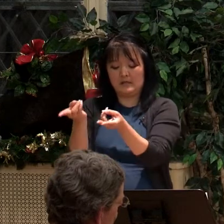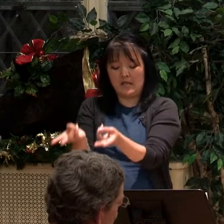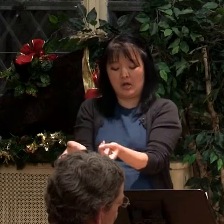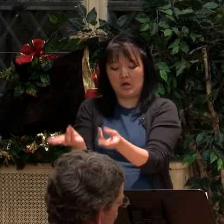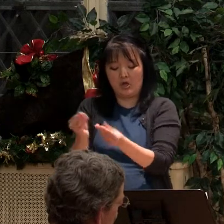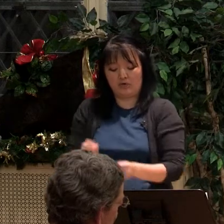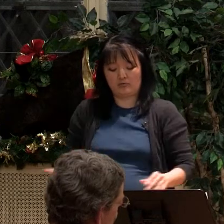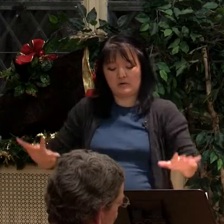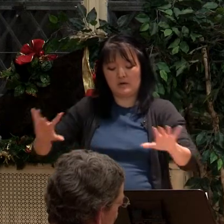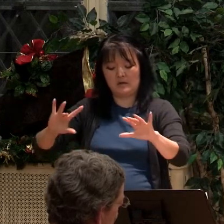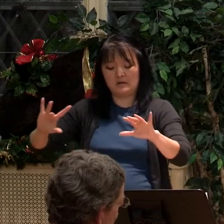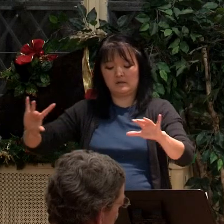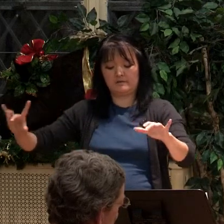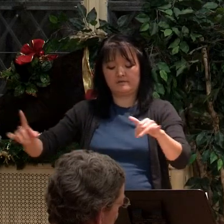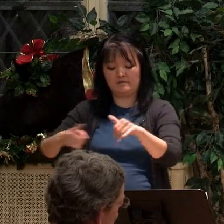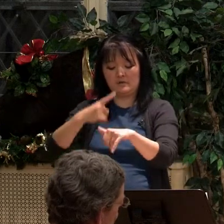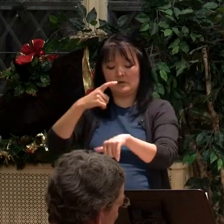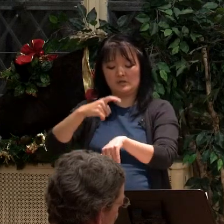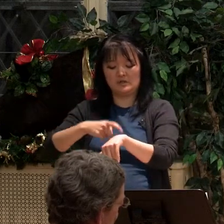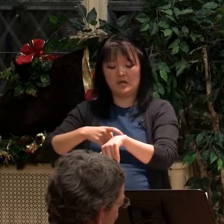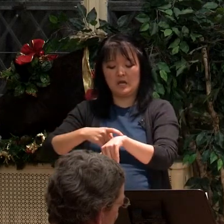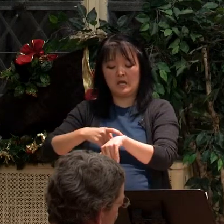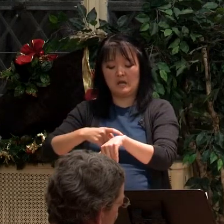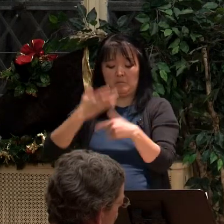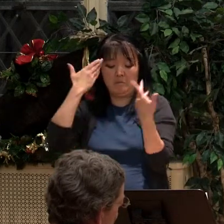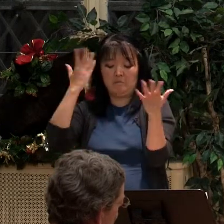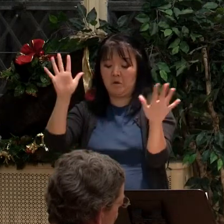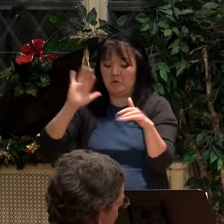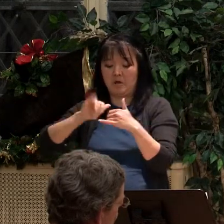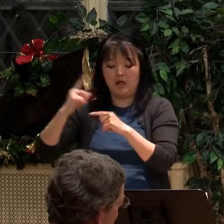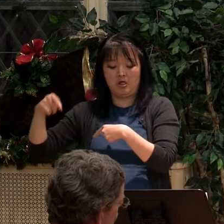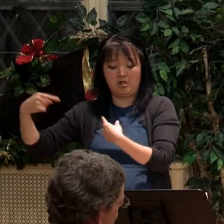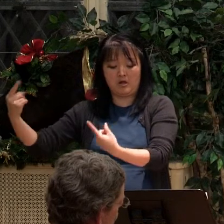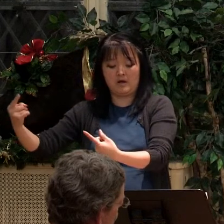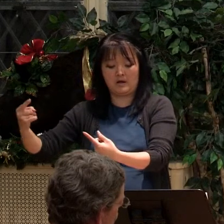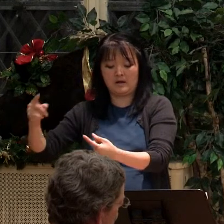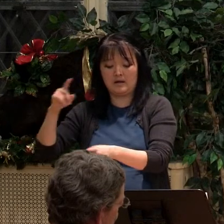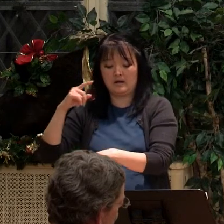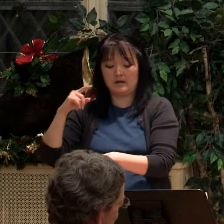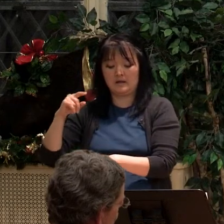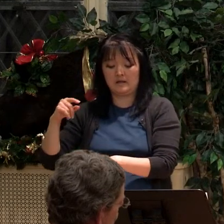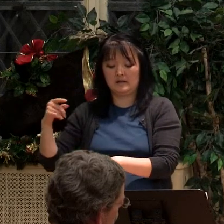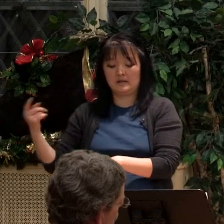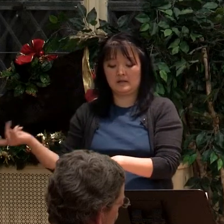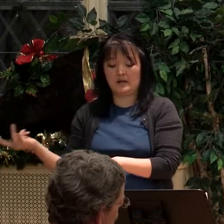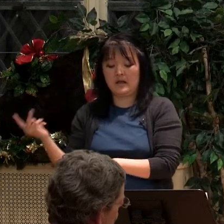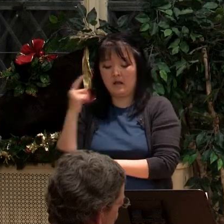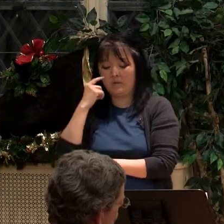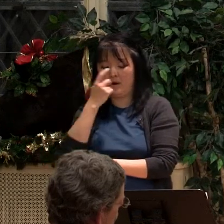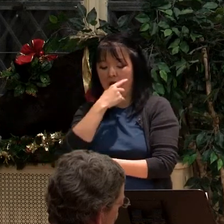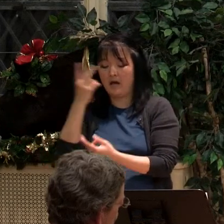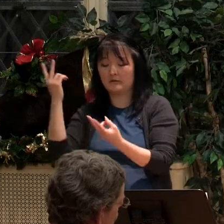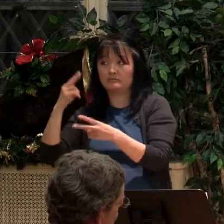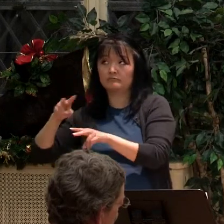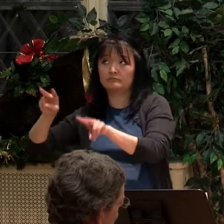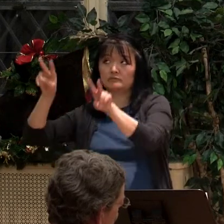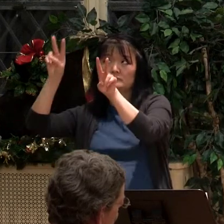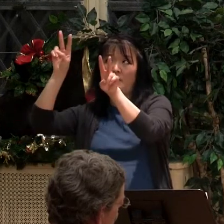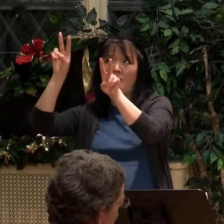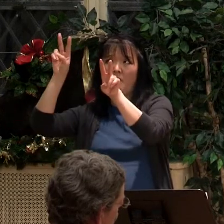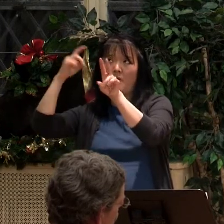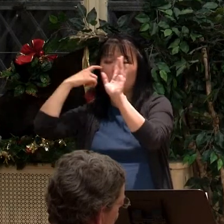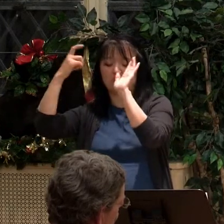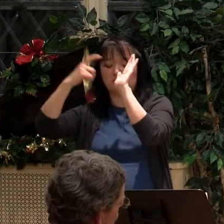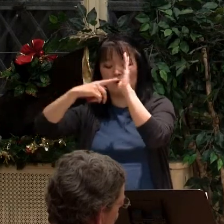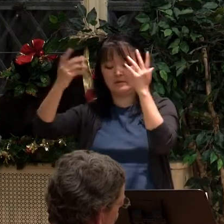and for the first time in who knows how long, our eyes realizing the sky.